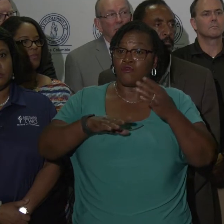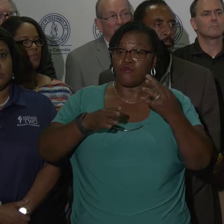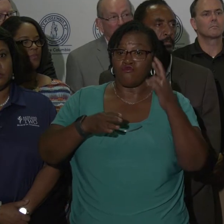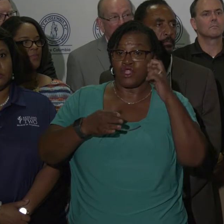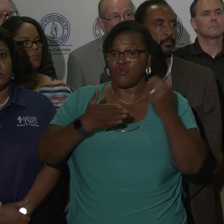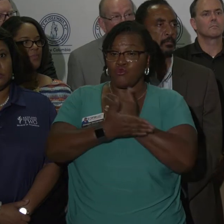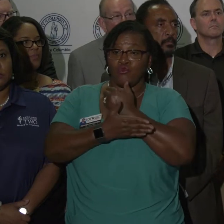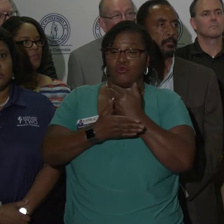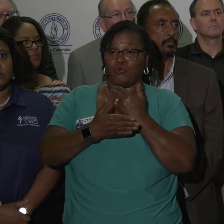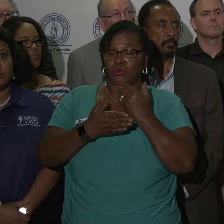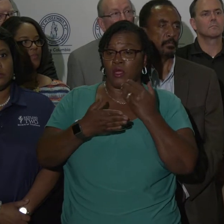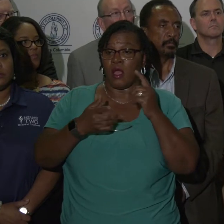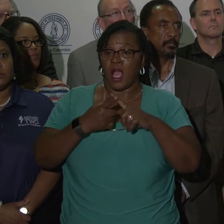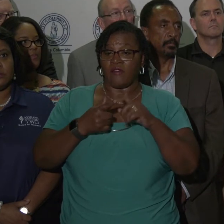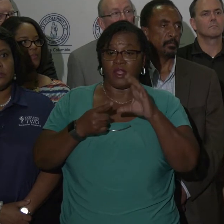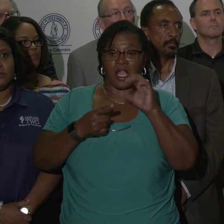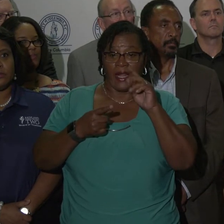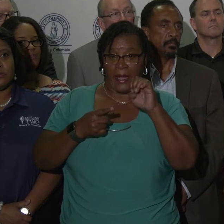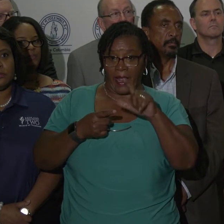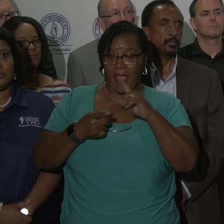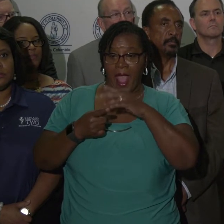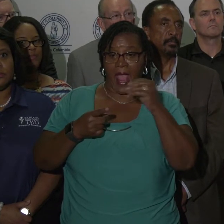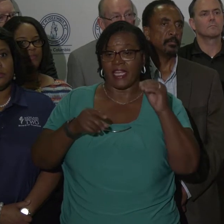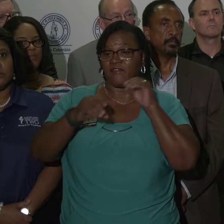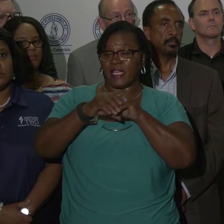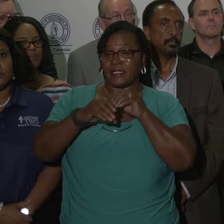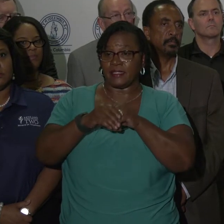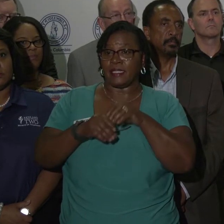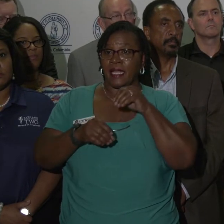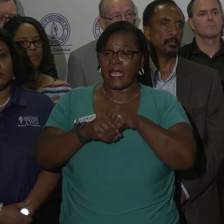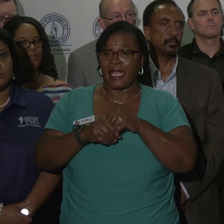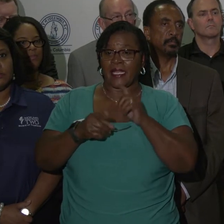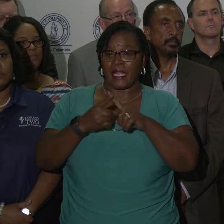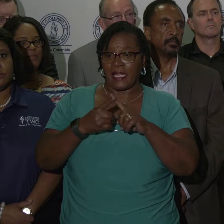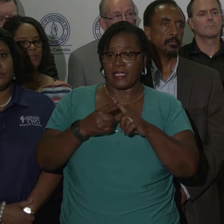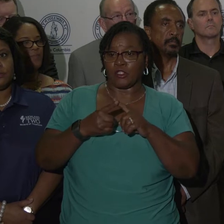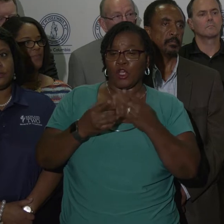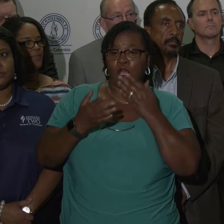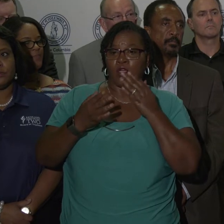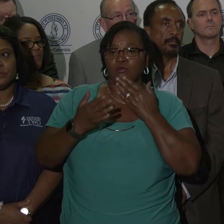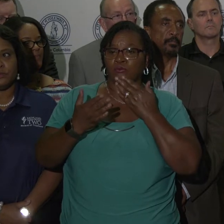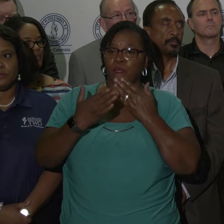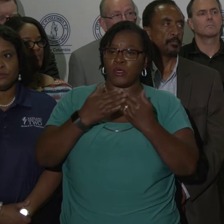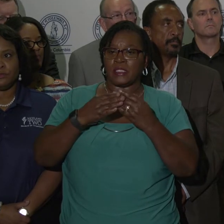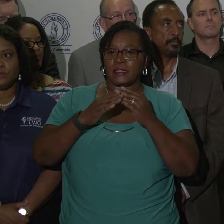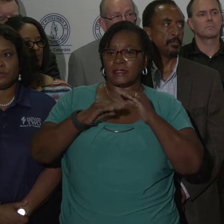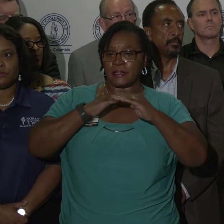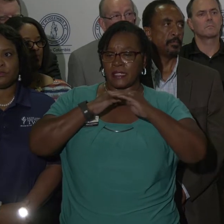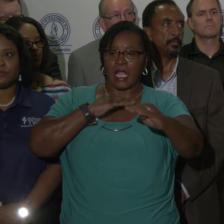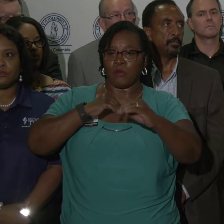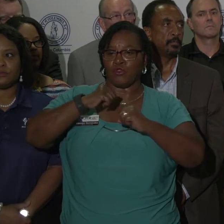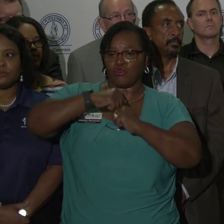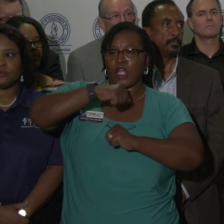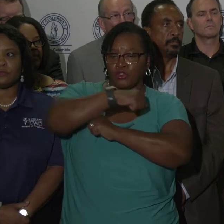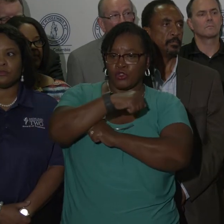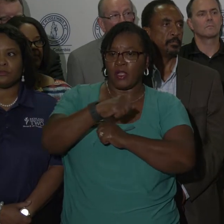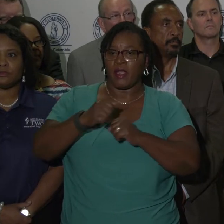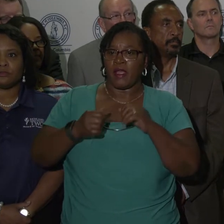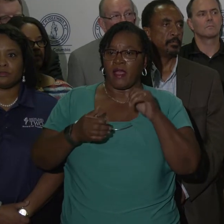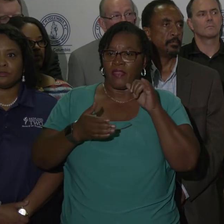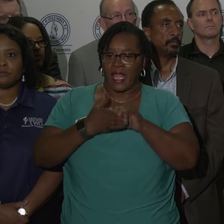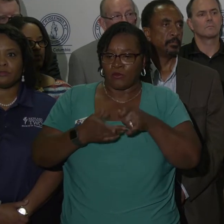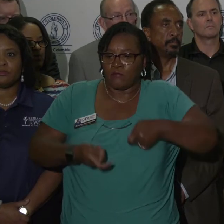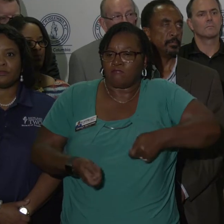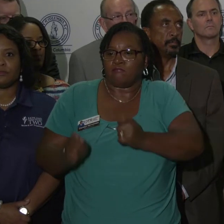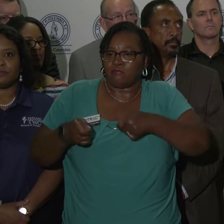full restoration of the canal, and investing in resilient infrastructure so that canal, which was first dug